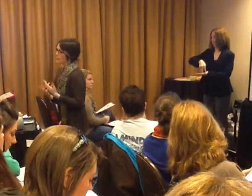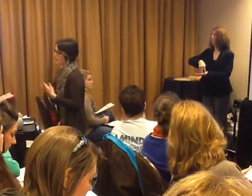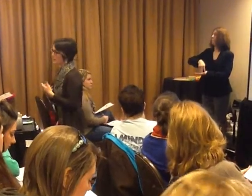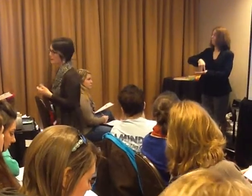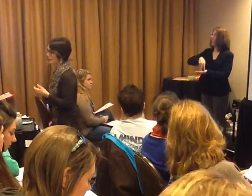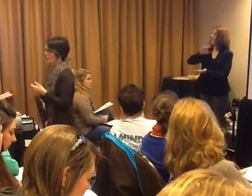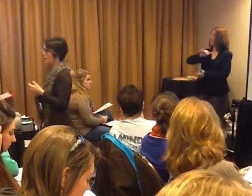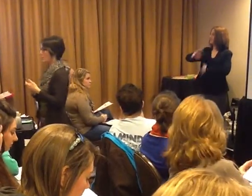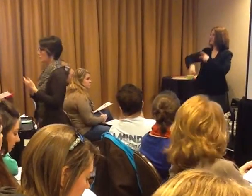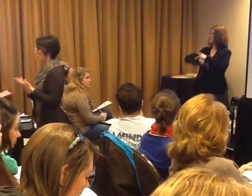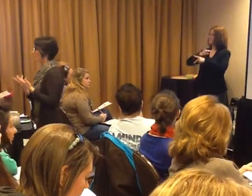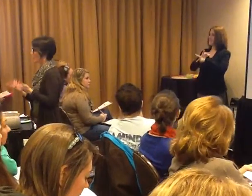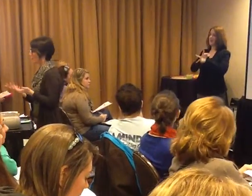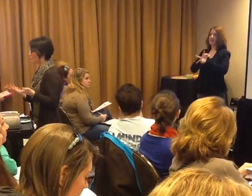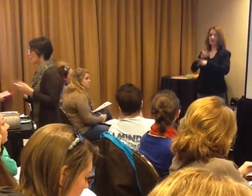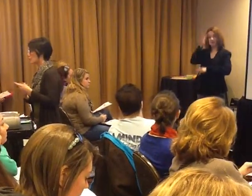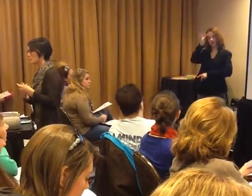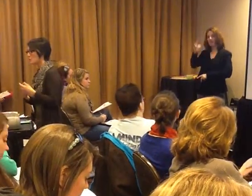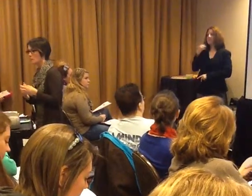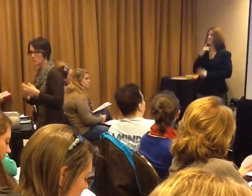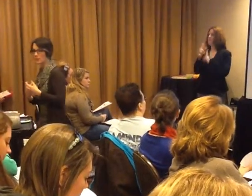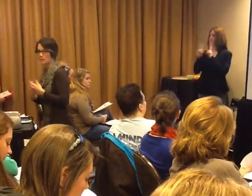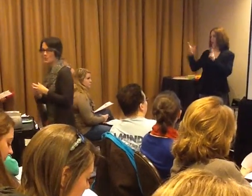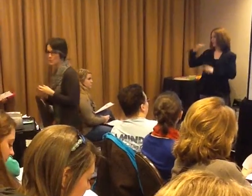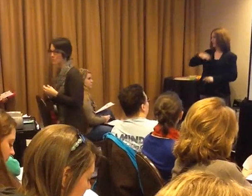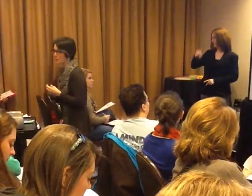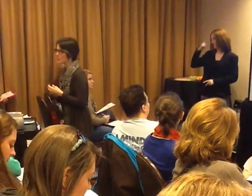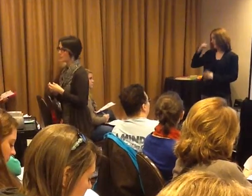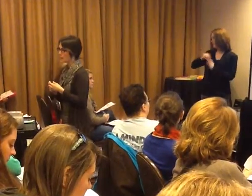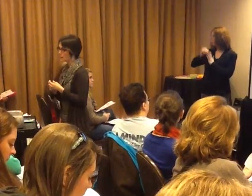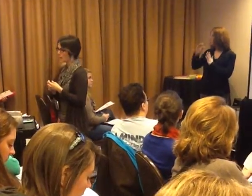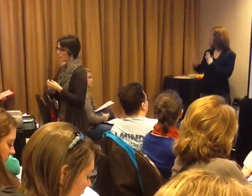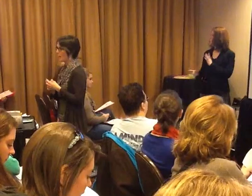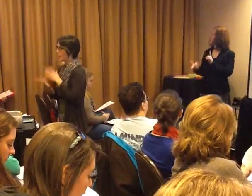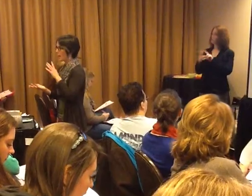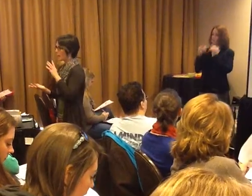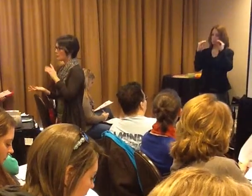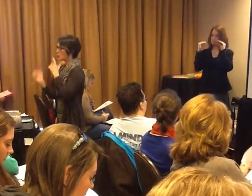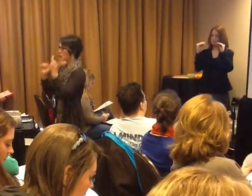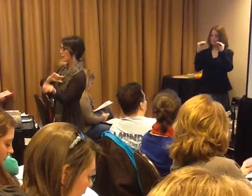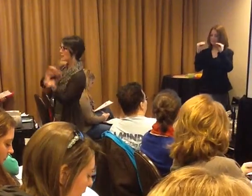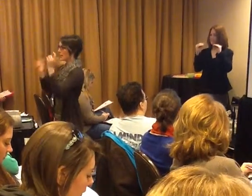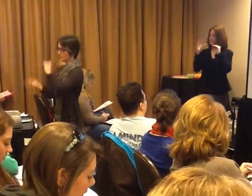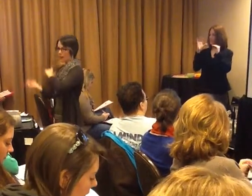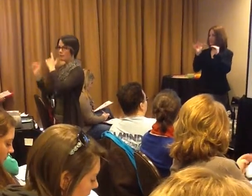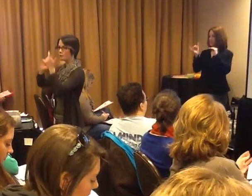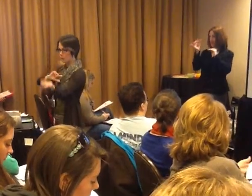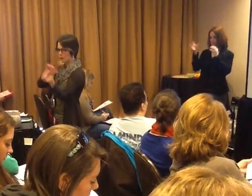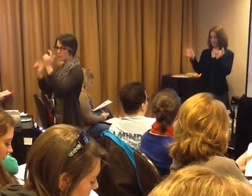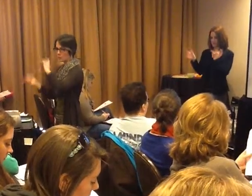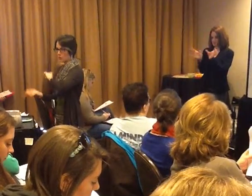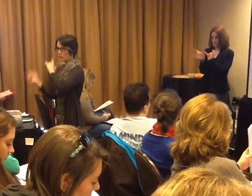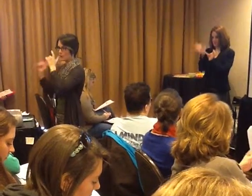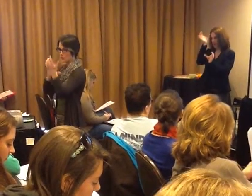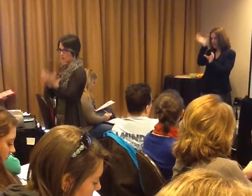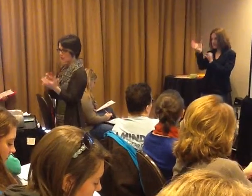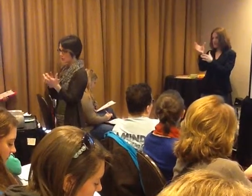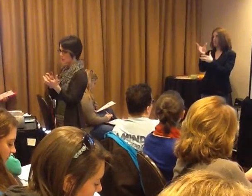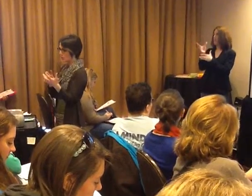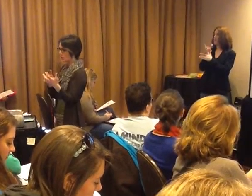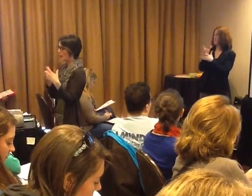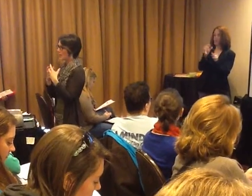kinds of things that they said were actually really beneficial to our students, was to be able to teach them kind of to translate back and forth between